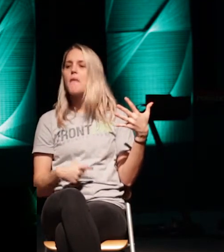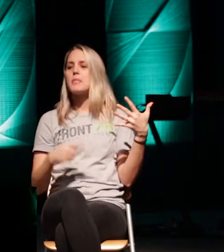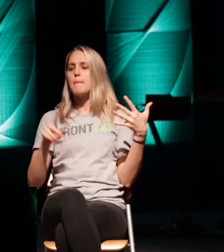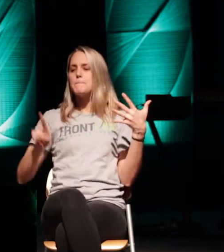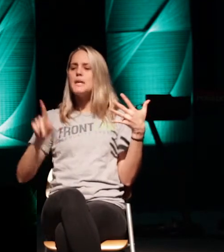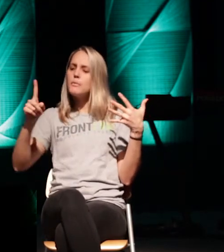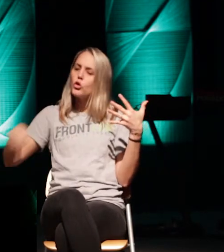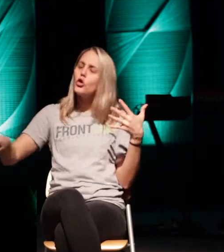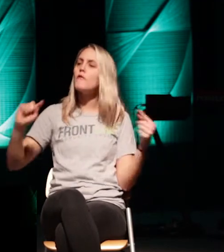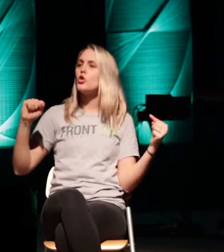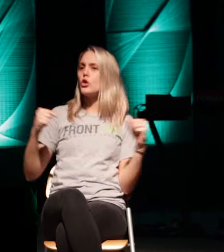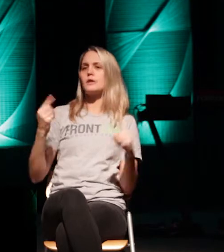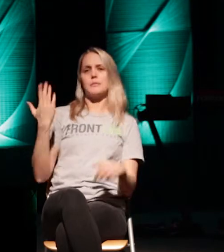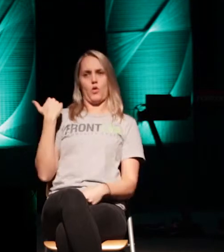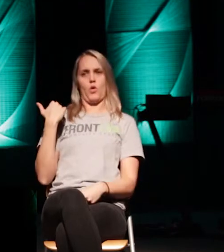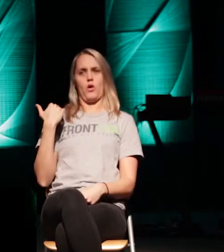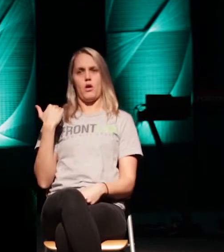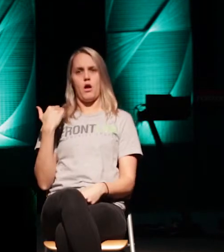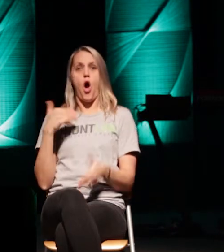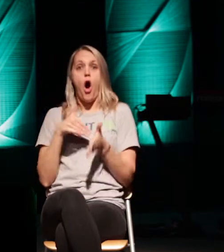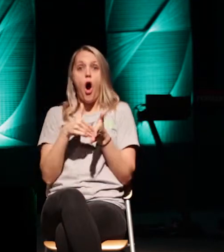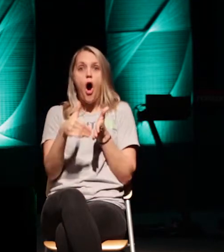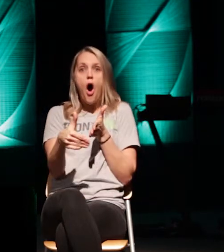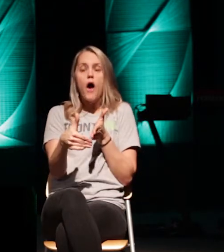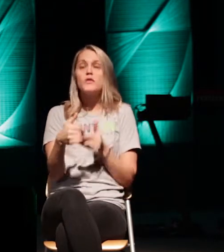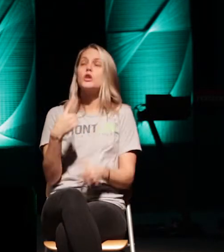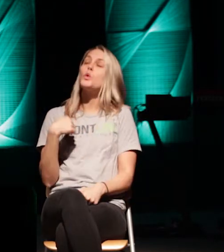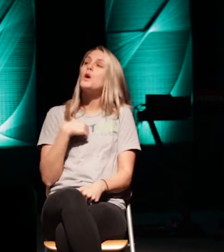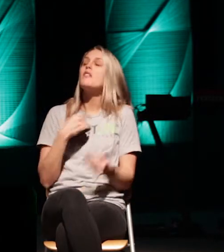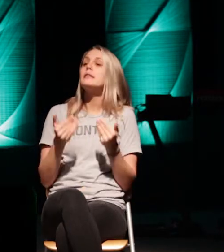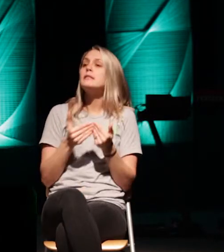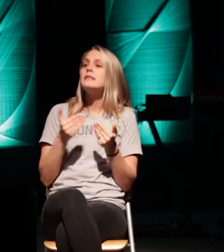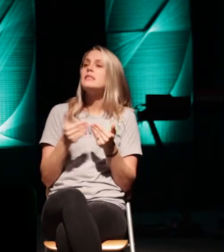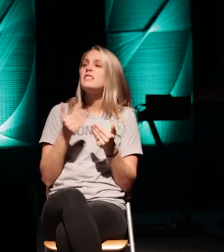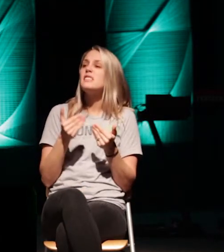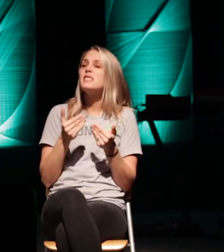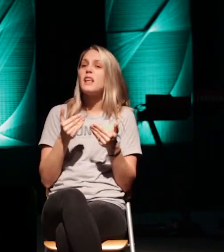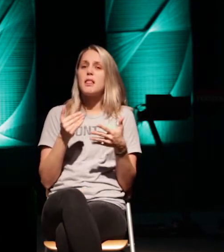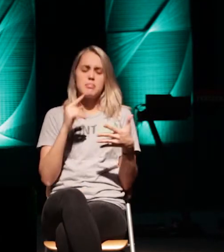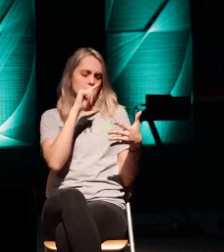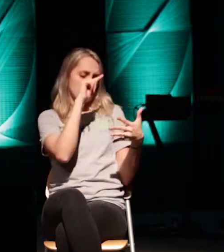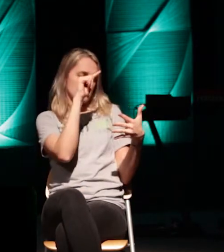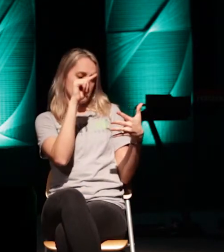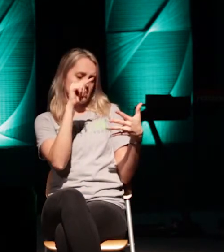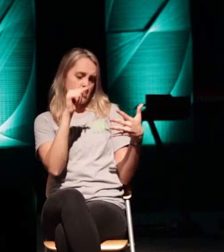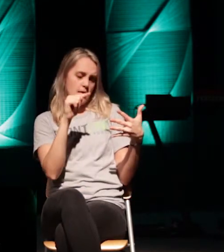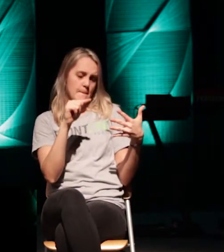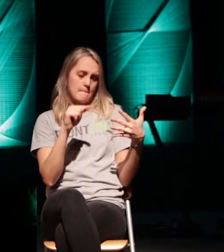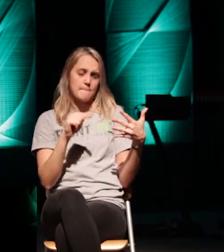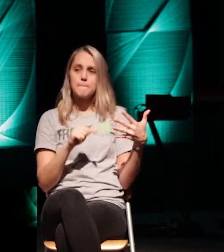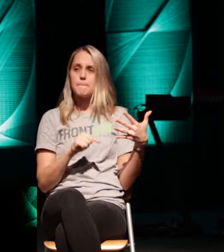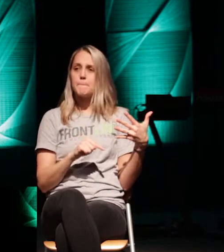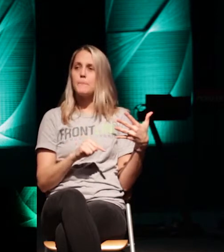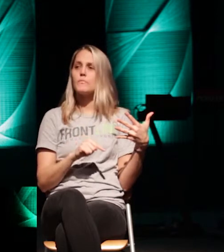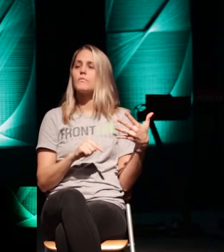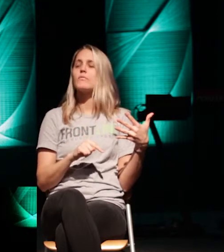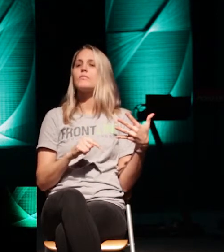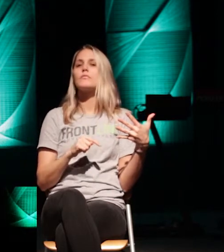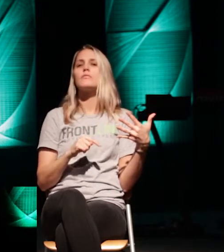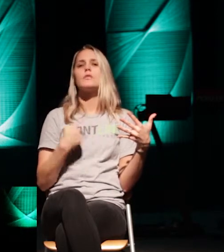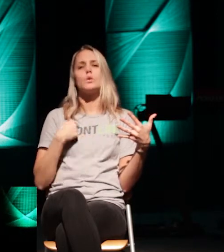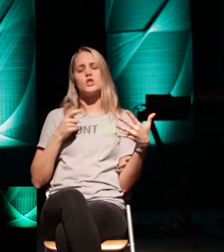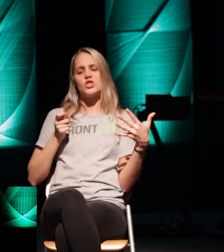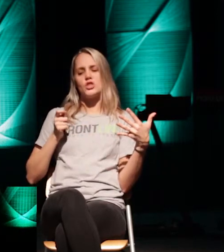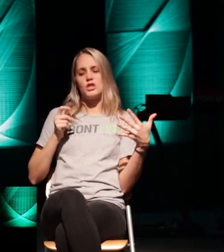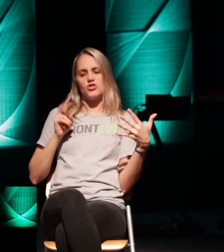hurt us in the past. And so often, it's easy for us to take this view from a long ways away and put on the hat of judge and say, you